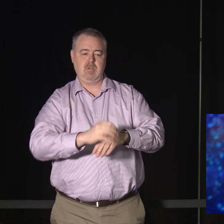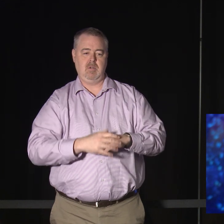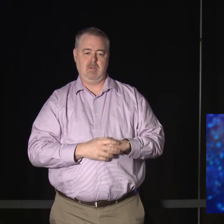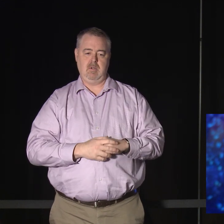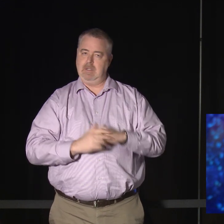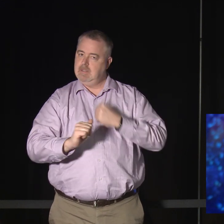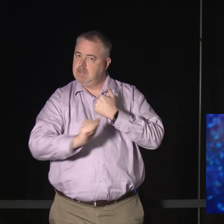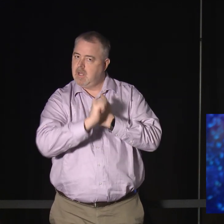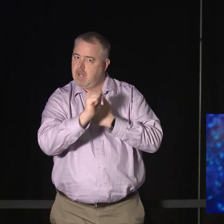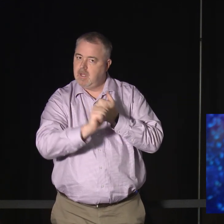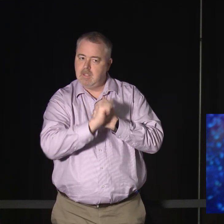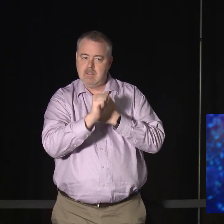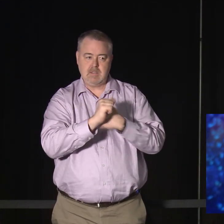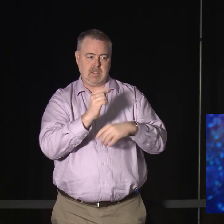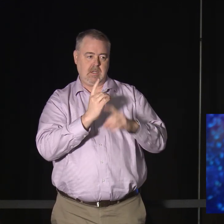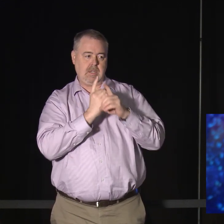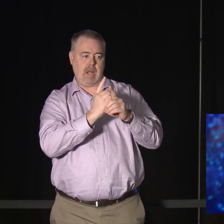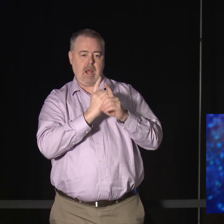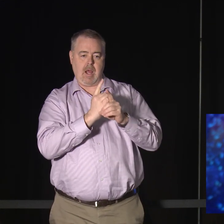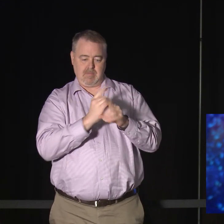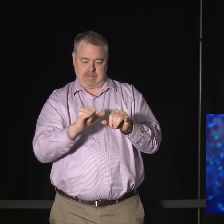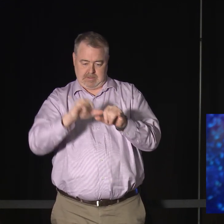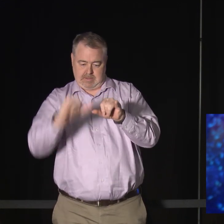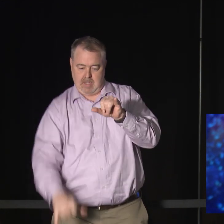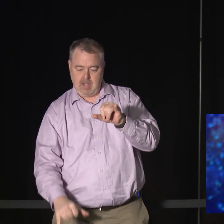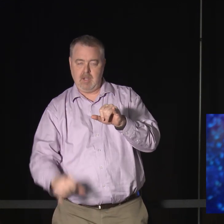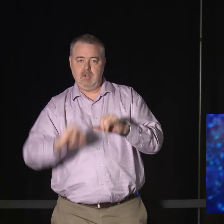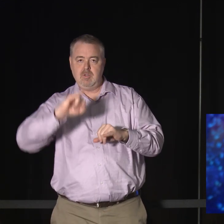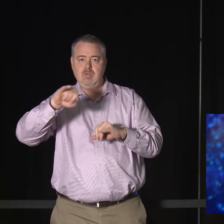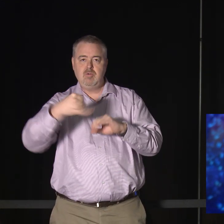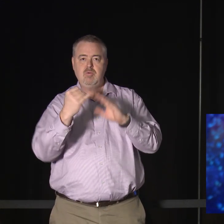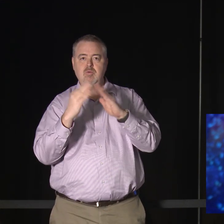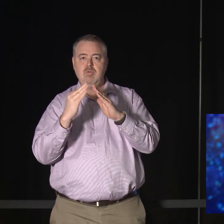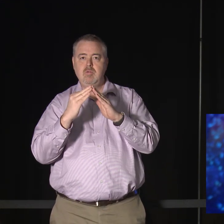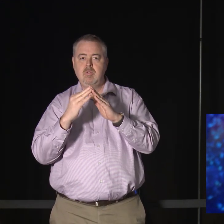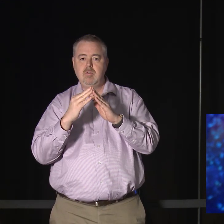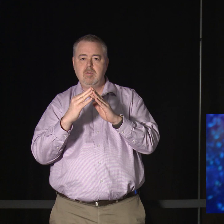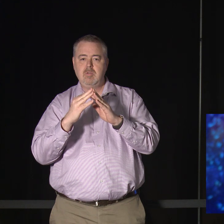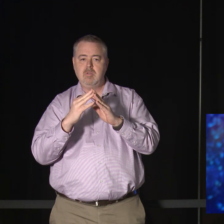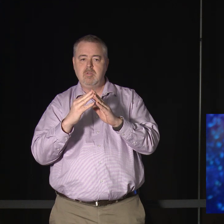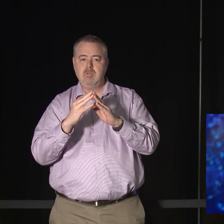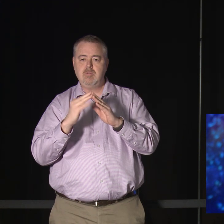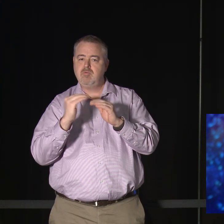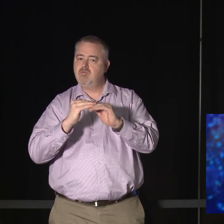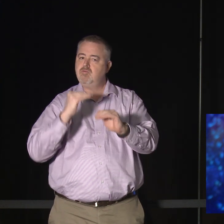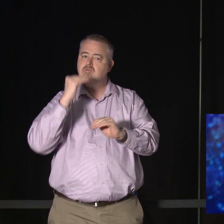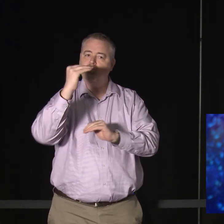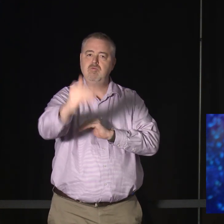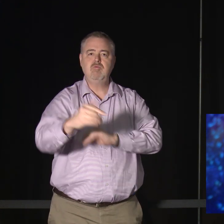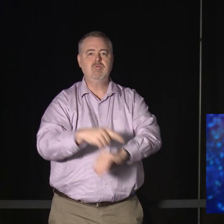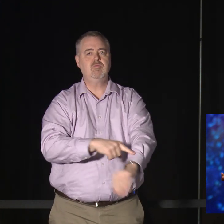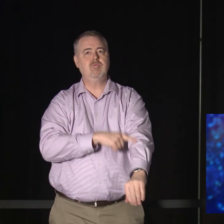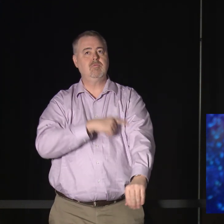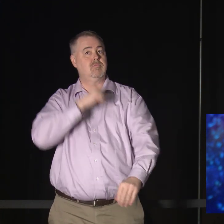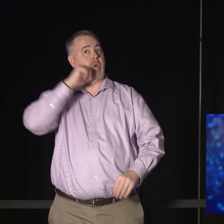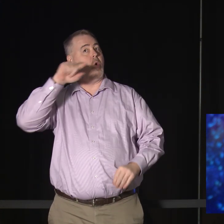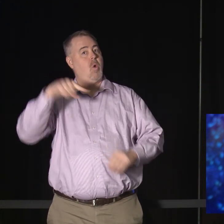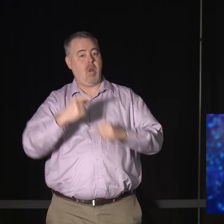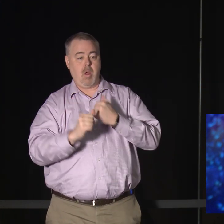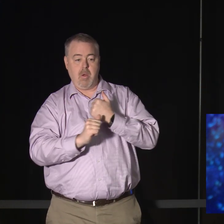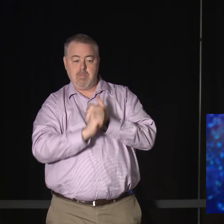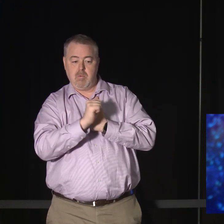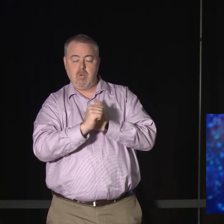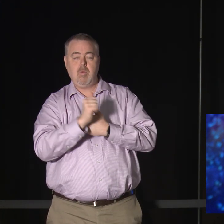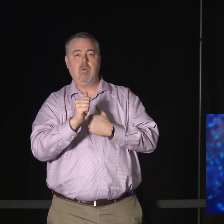There was danger that the disciples would linger there in Jerusalem too long. Not just persecution, but also